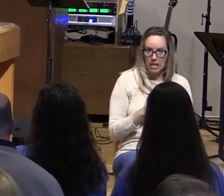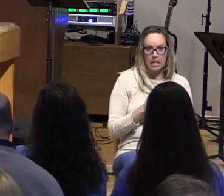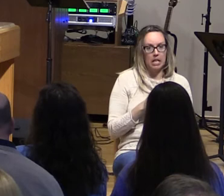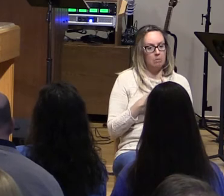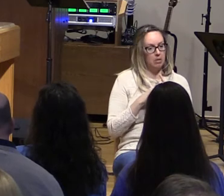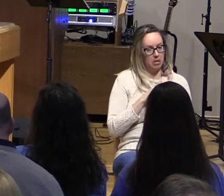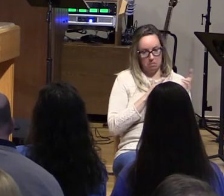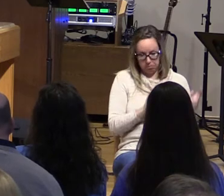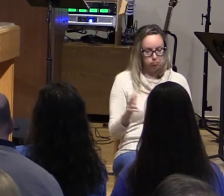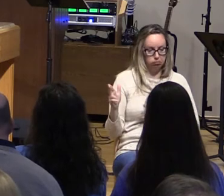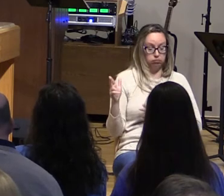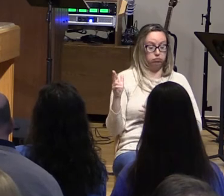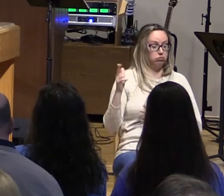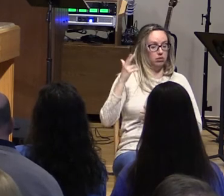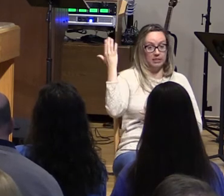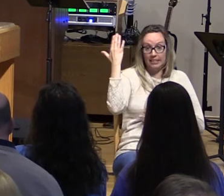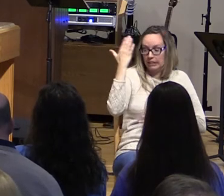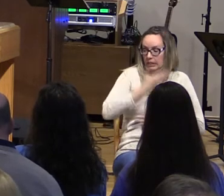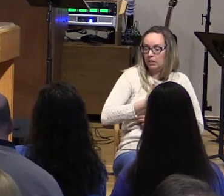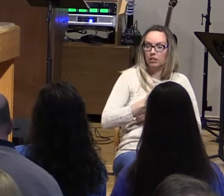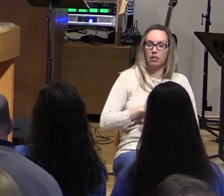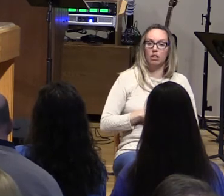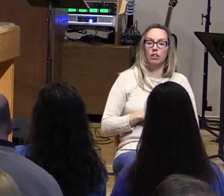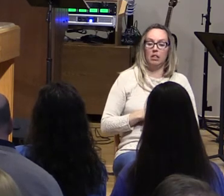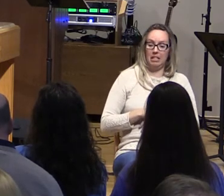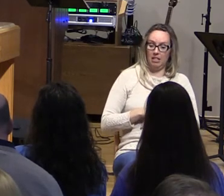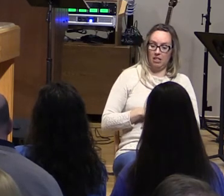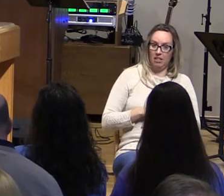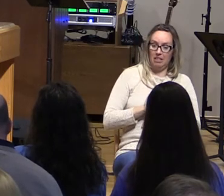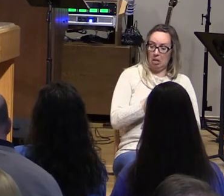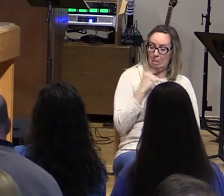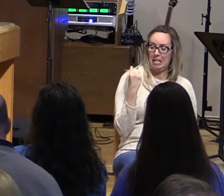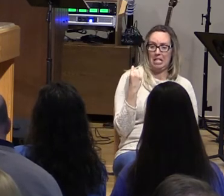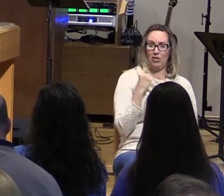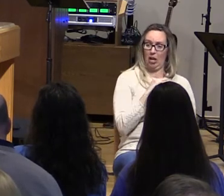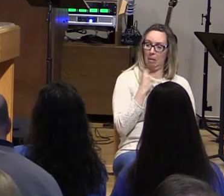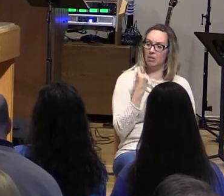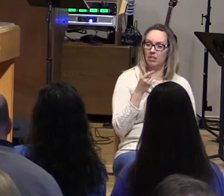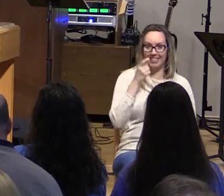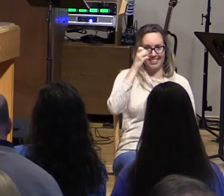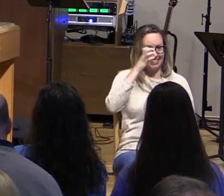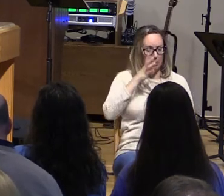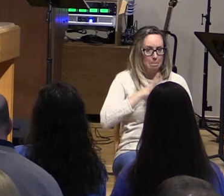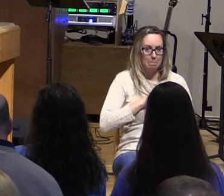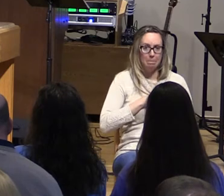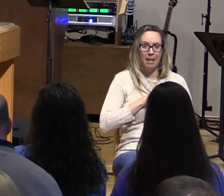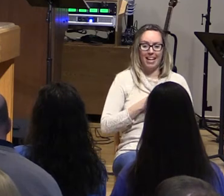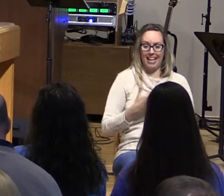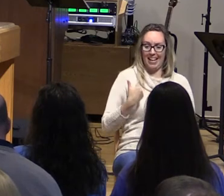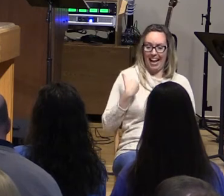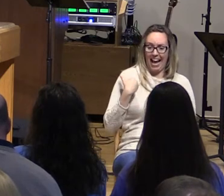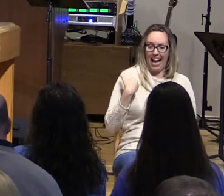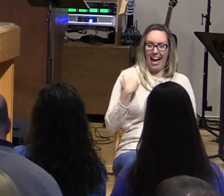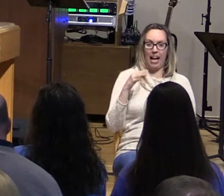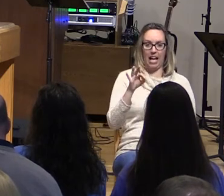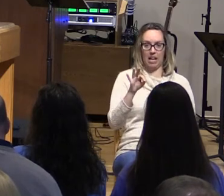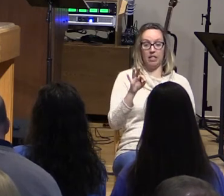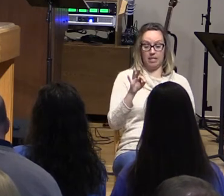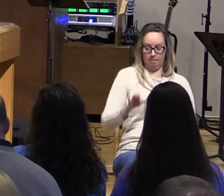road. And all they kept saying were, "Chaplain, chaplain, this man had a compound fracture of his